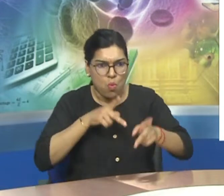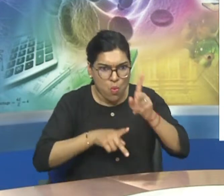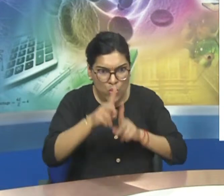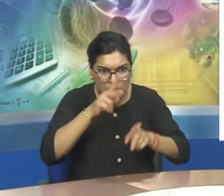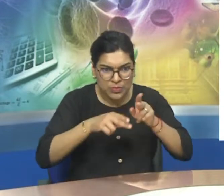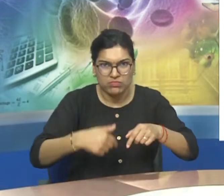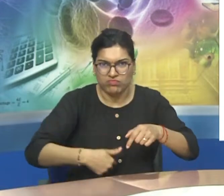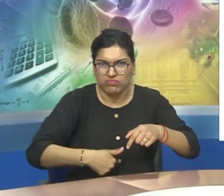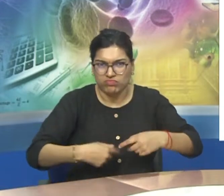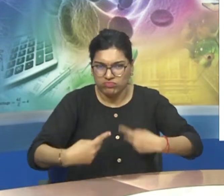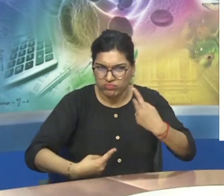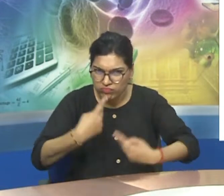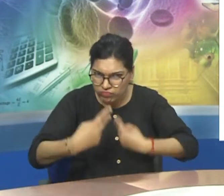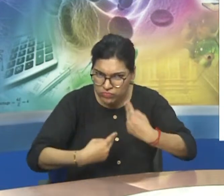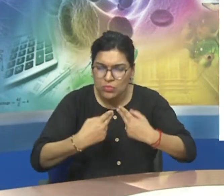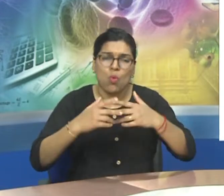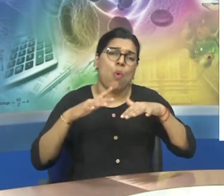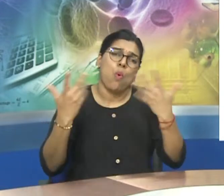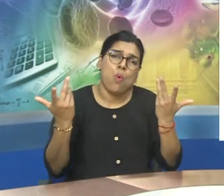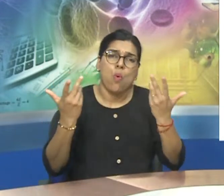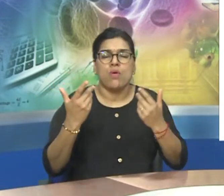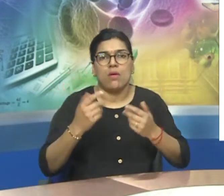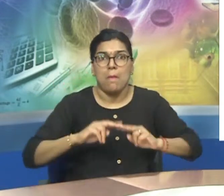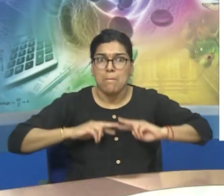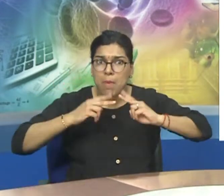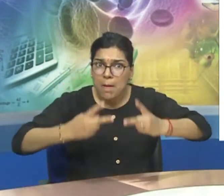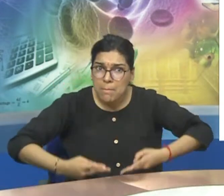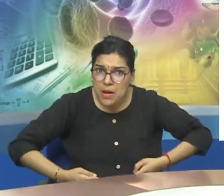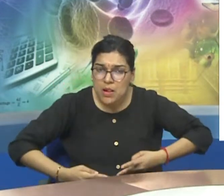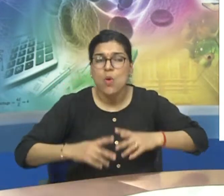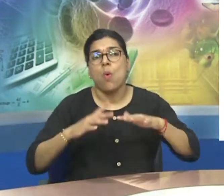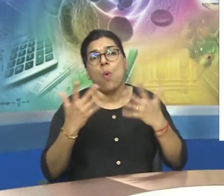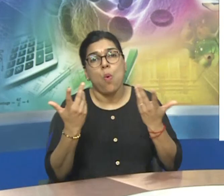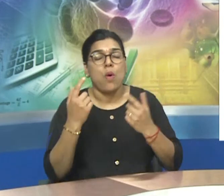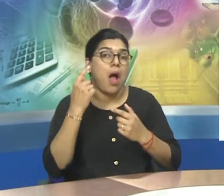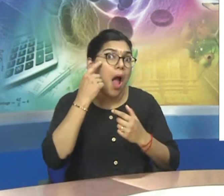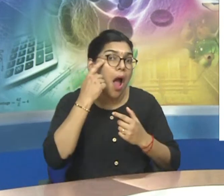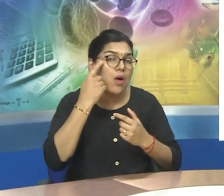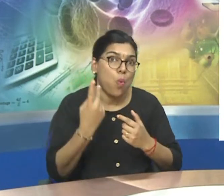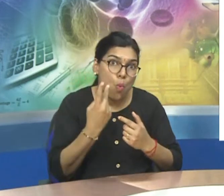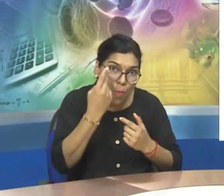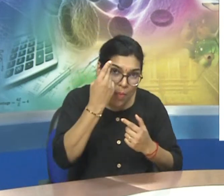There are different types of hospitals and different works.